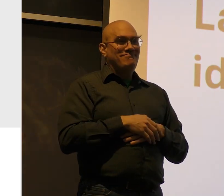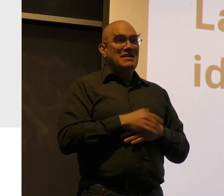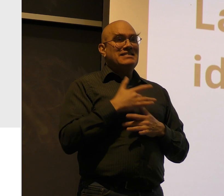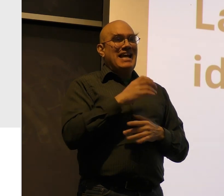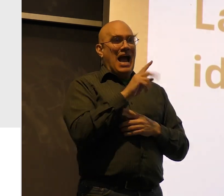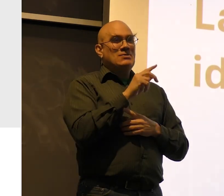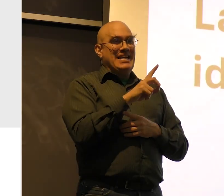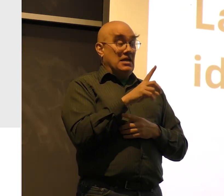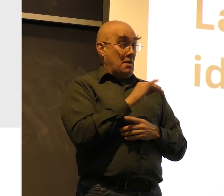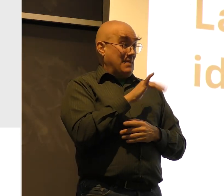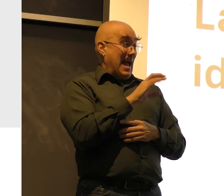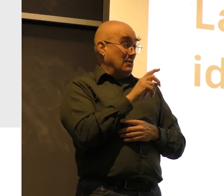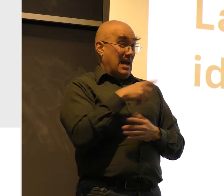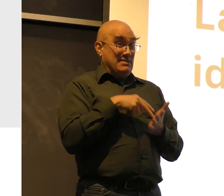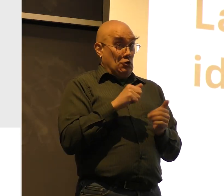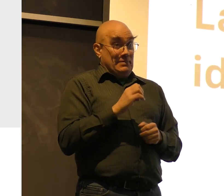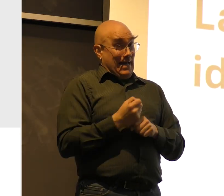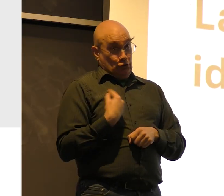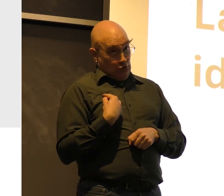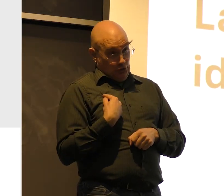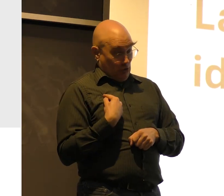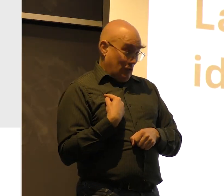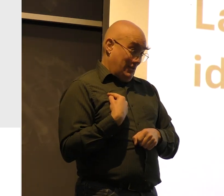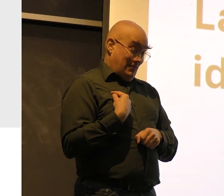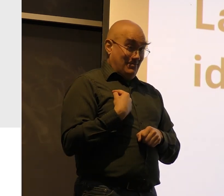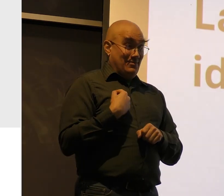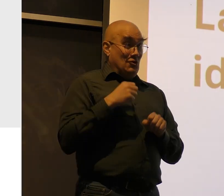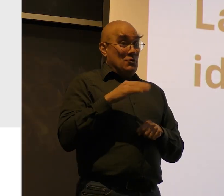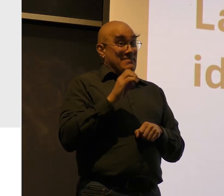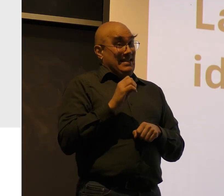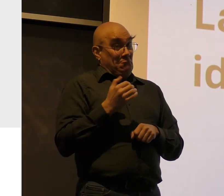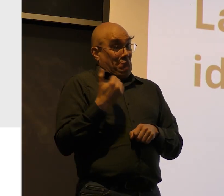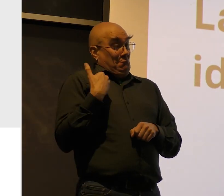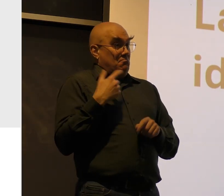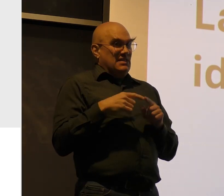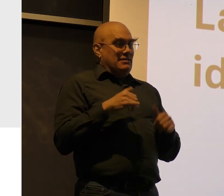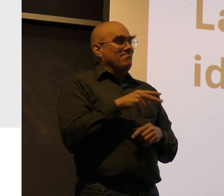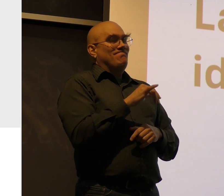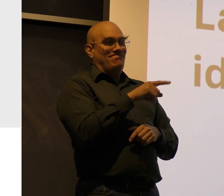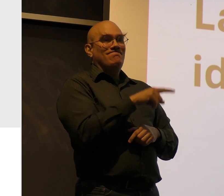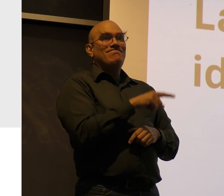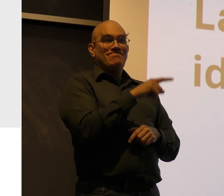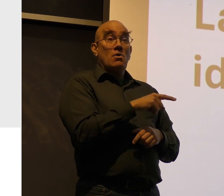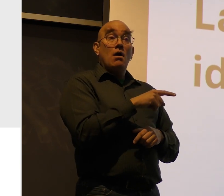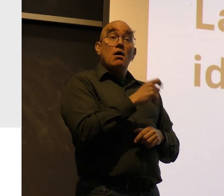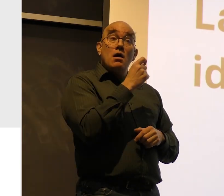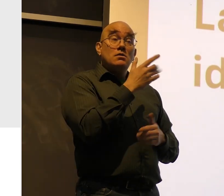typically are old and outdated. I mean, and that could even be last year outdated, but it's still